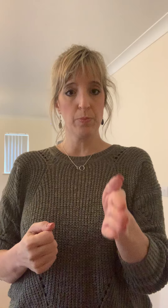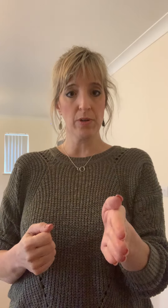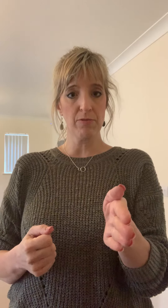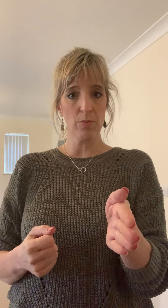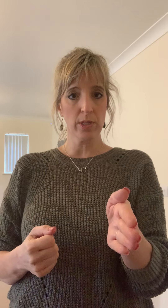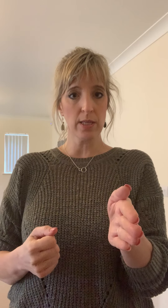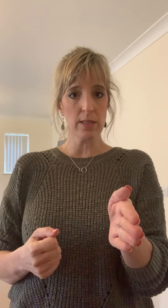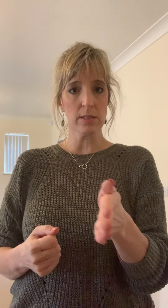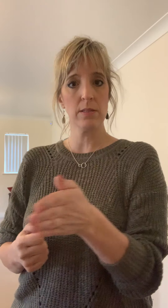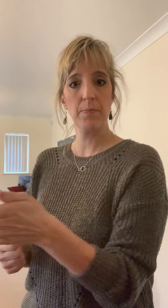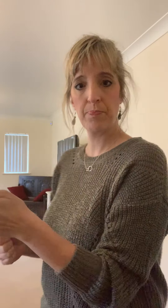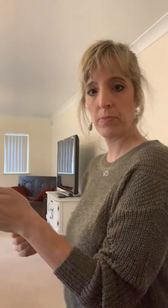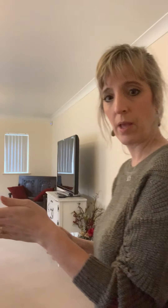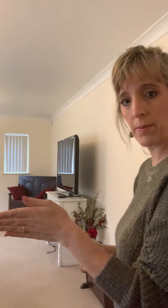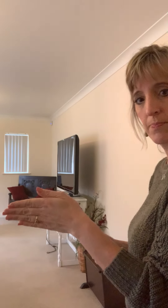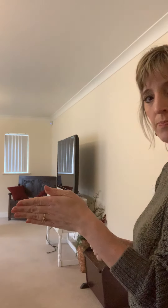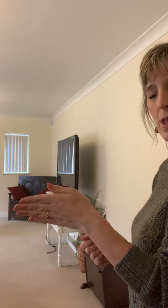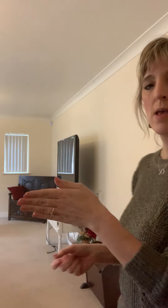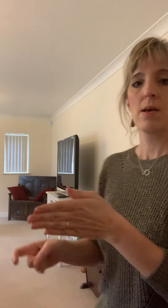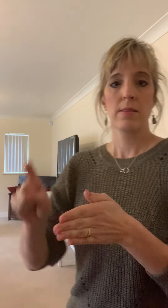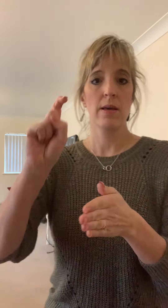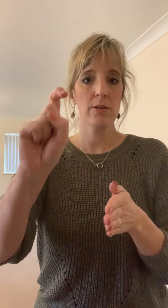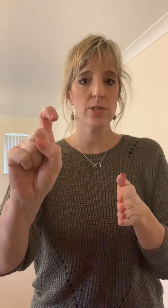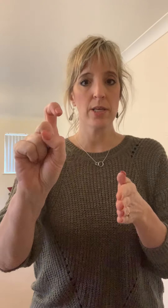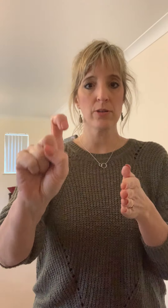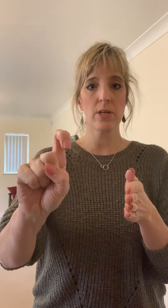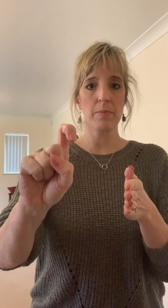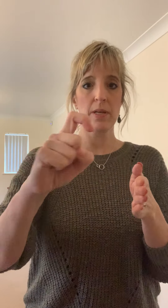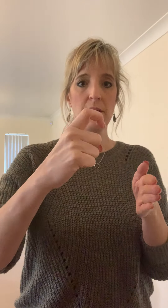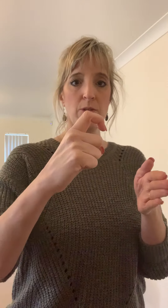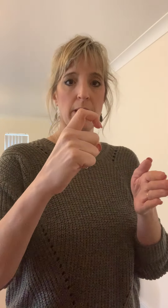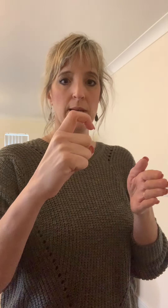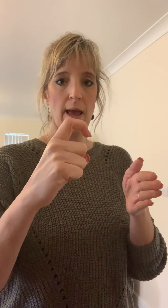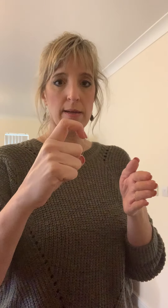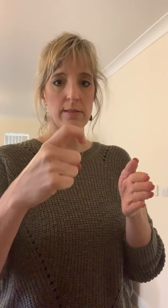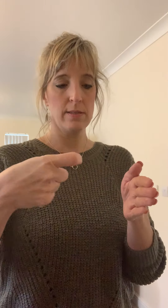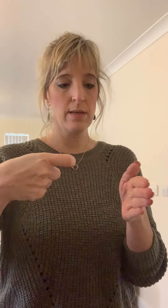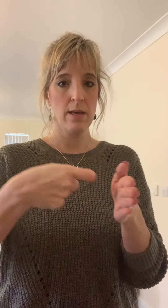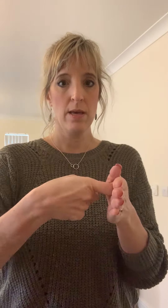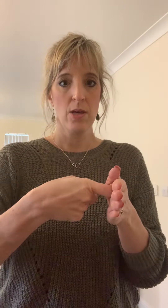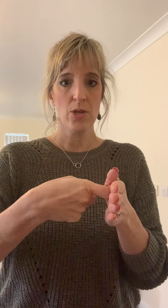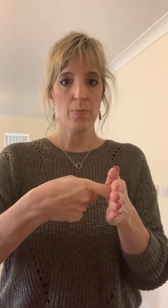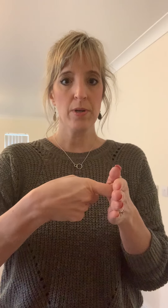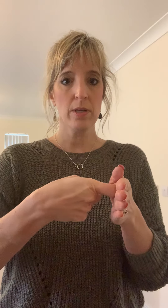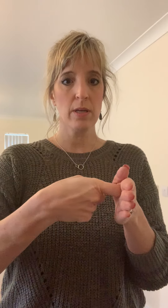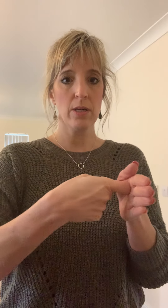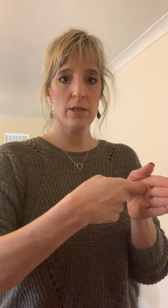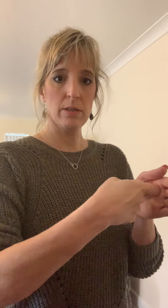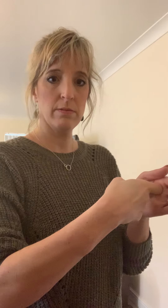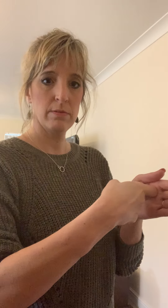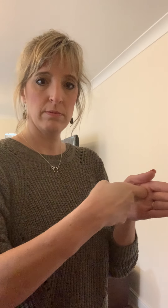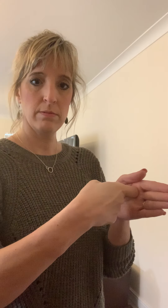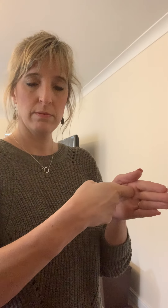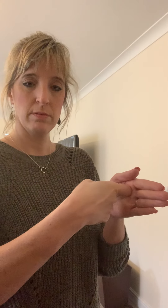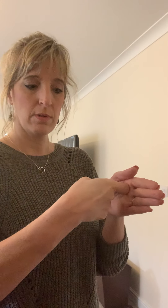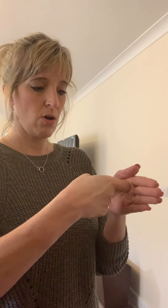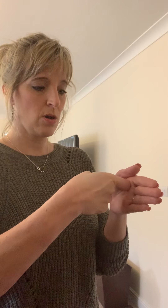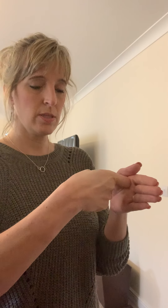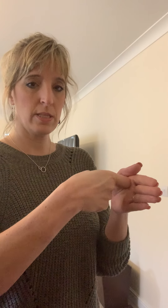it forward like this, okay? Then you take your dominant hand, you make an X. You put it here on, this